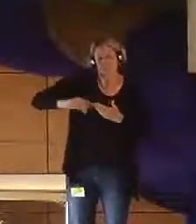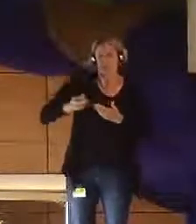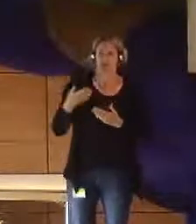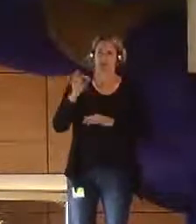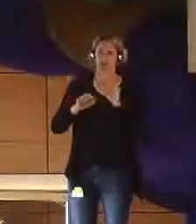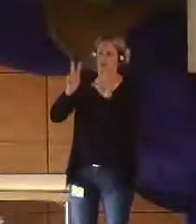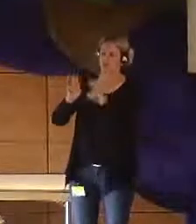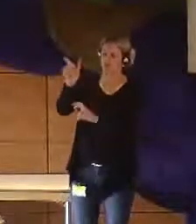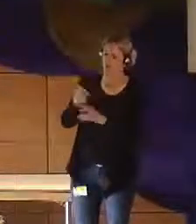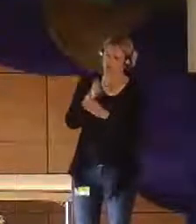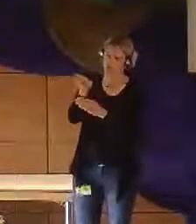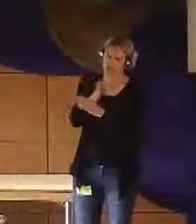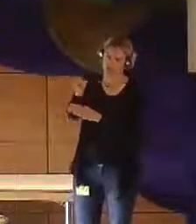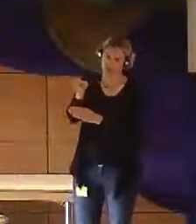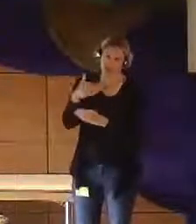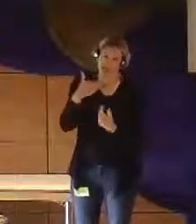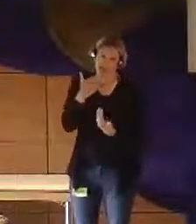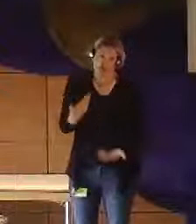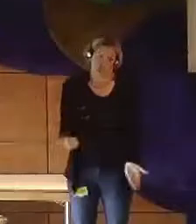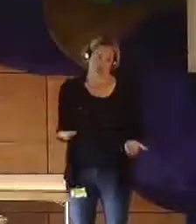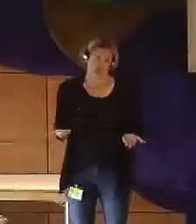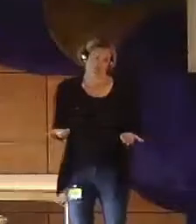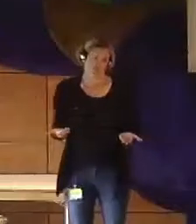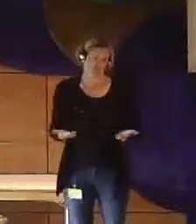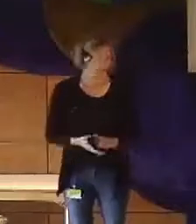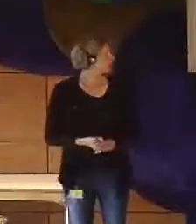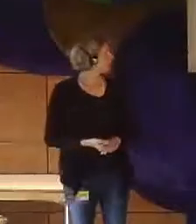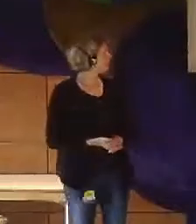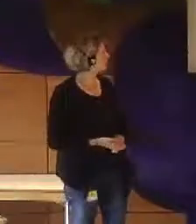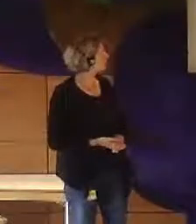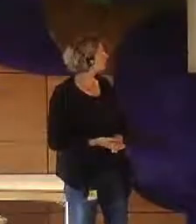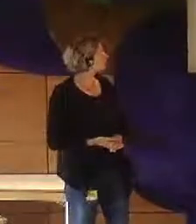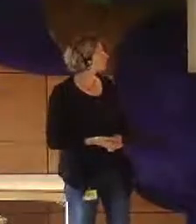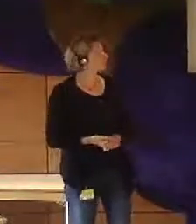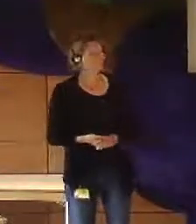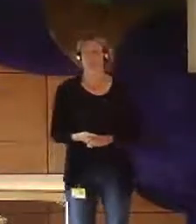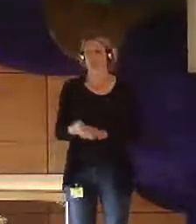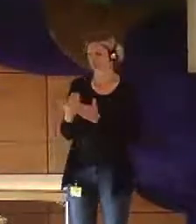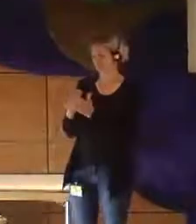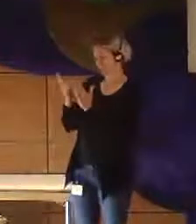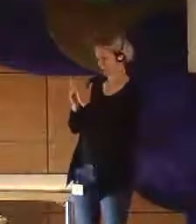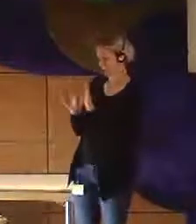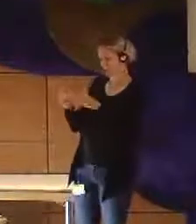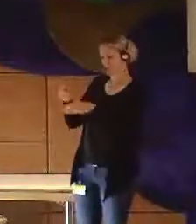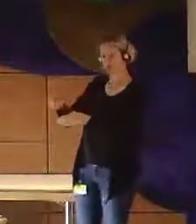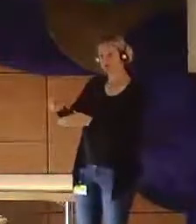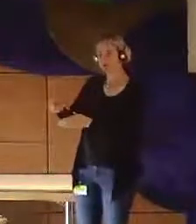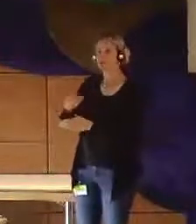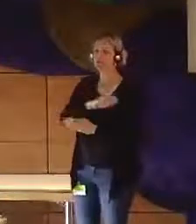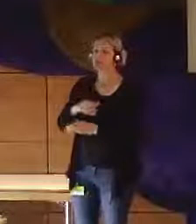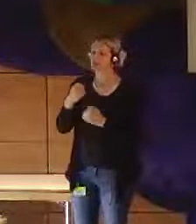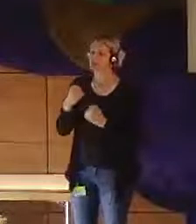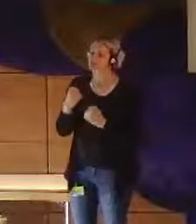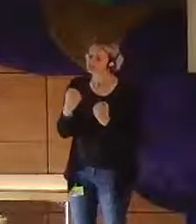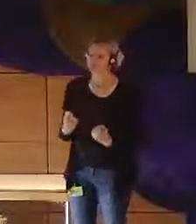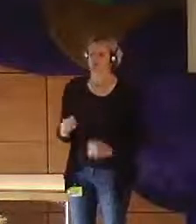median, was at the bottom end of the normal range. Some kids were very, very short. But as you've already seen from